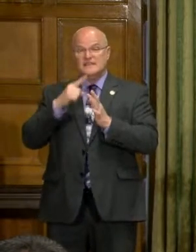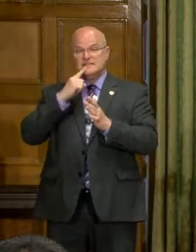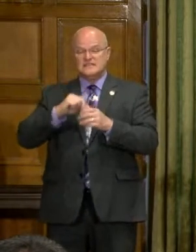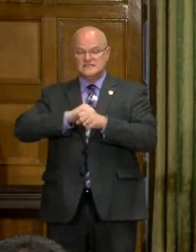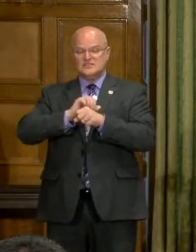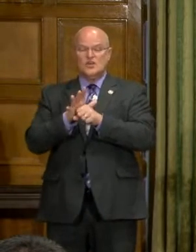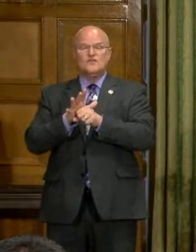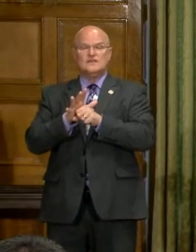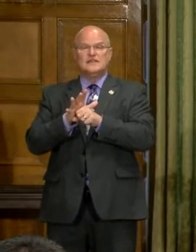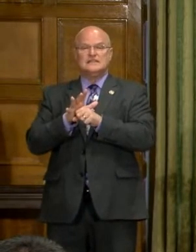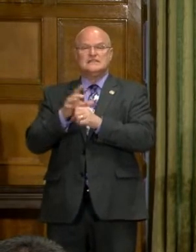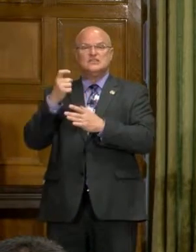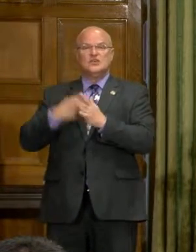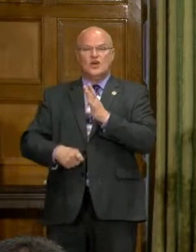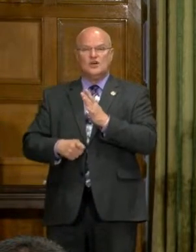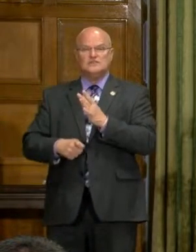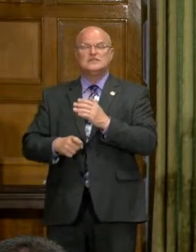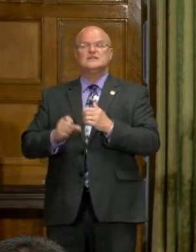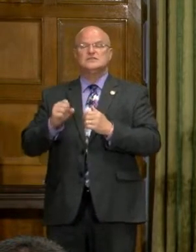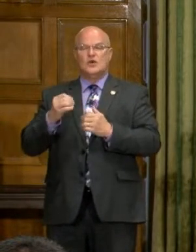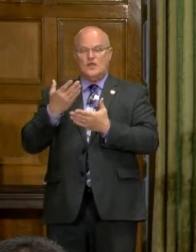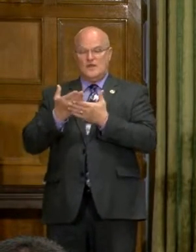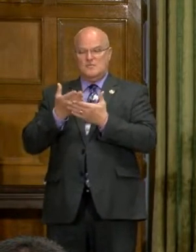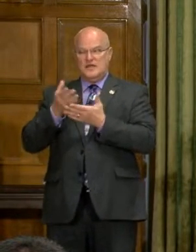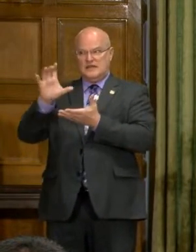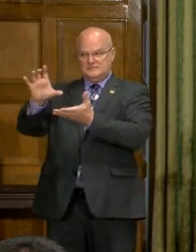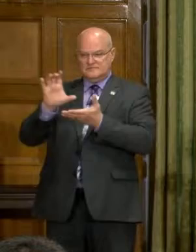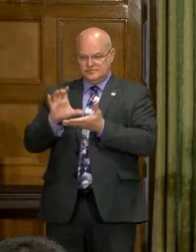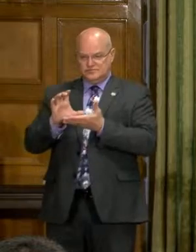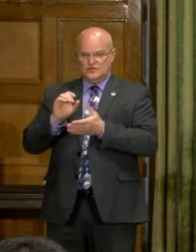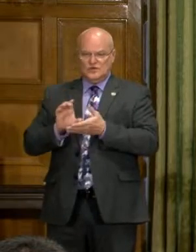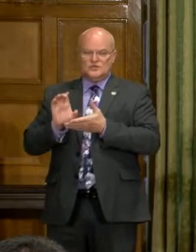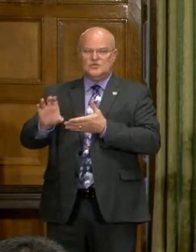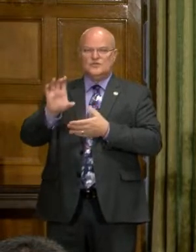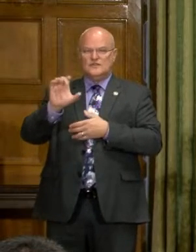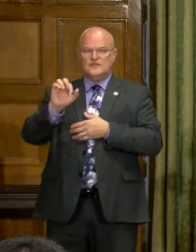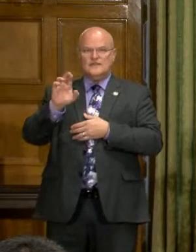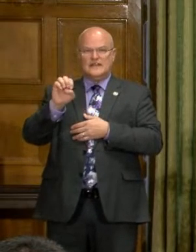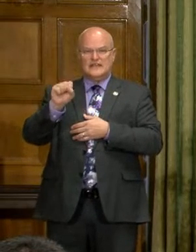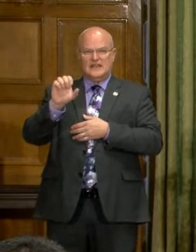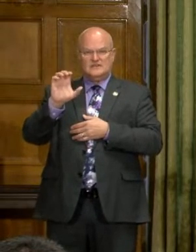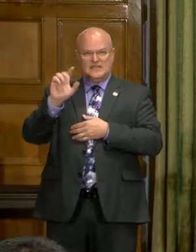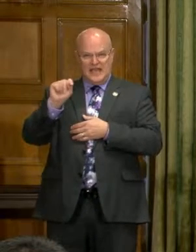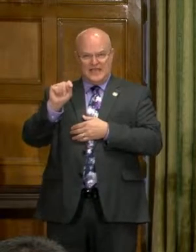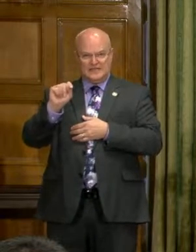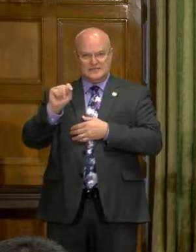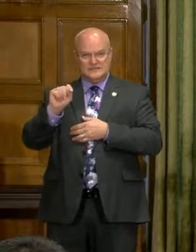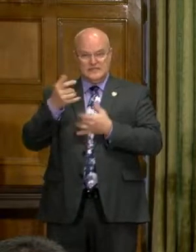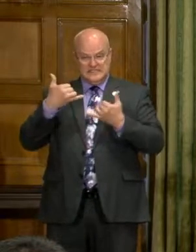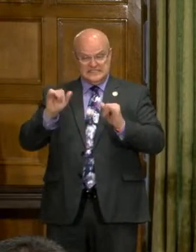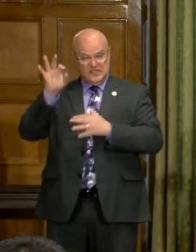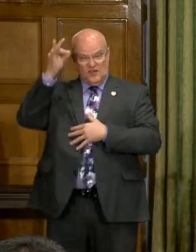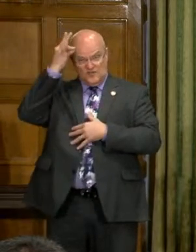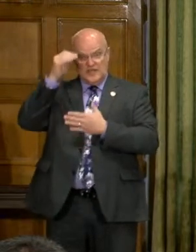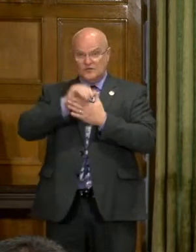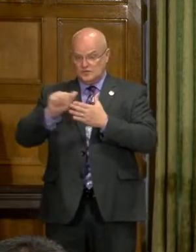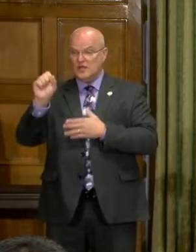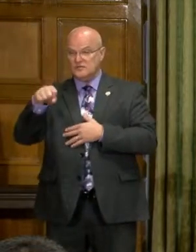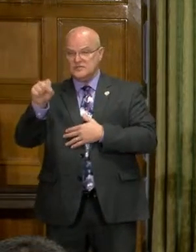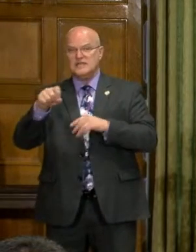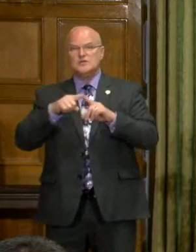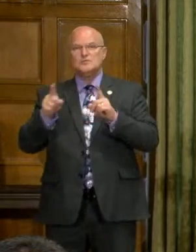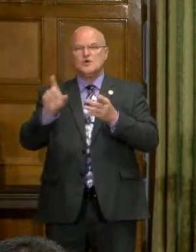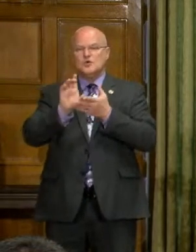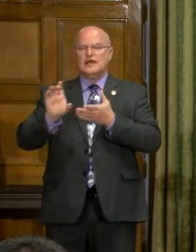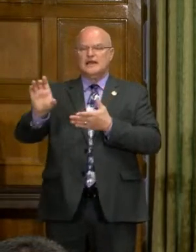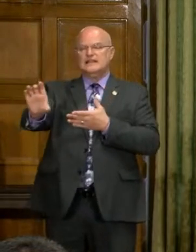COVID-19 related cost and therefore justifiable under that separate pot of money that we're getting. So there's still federal dollars, but